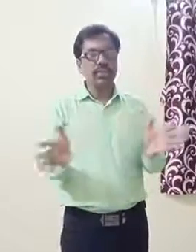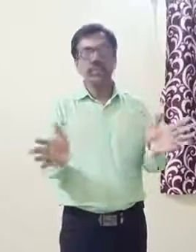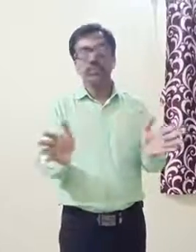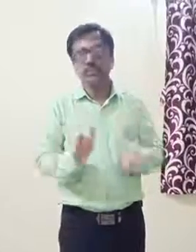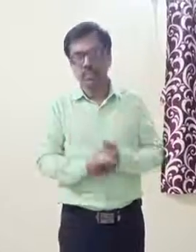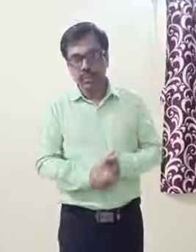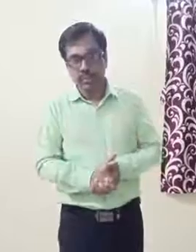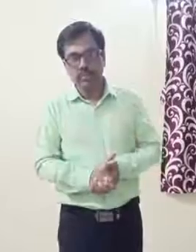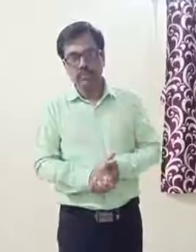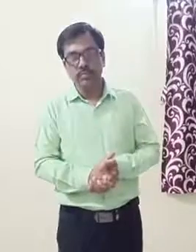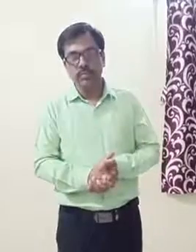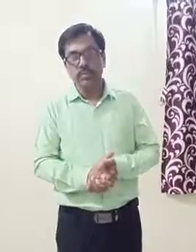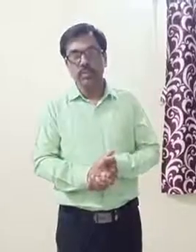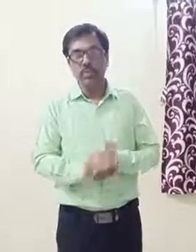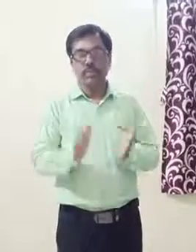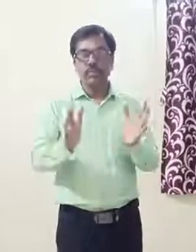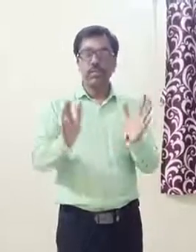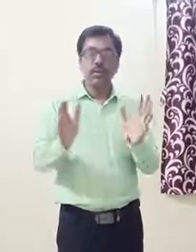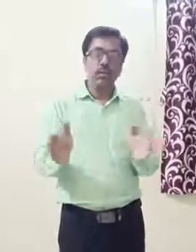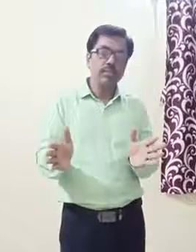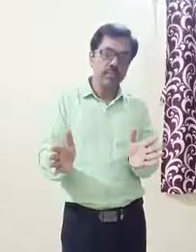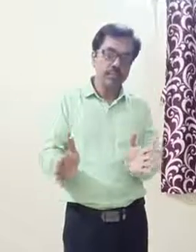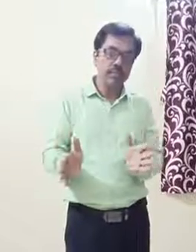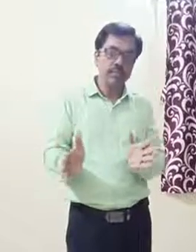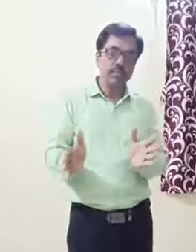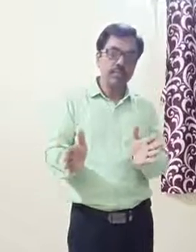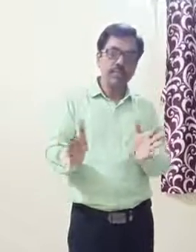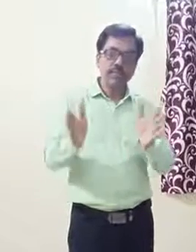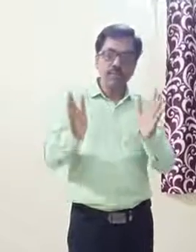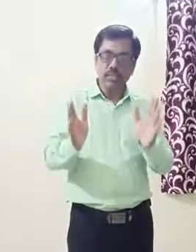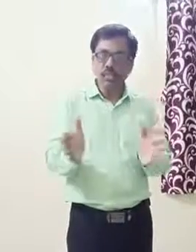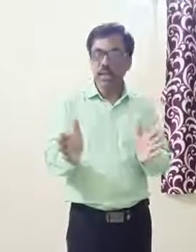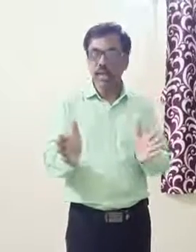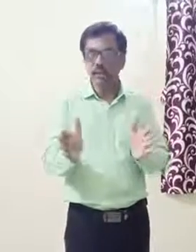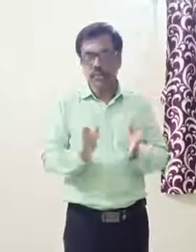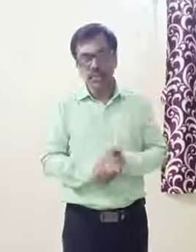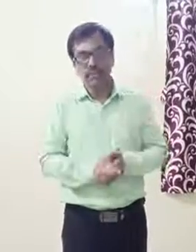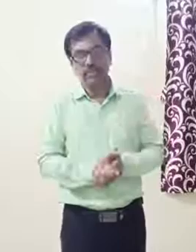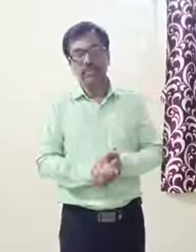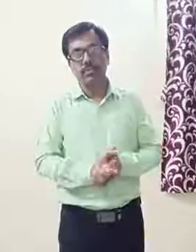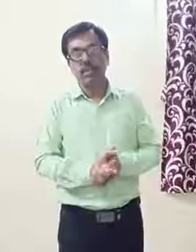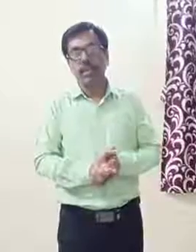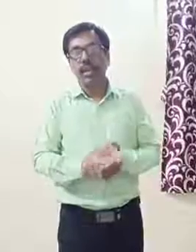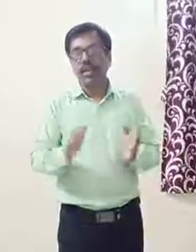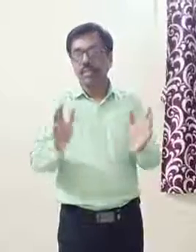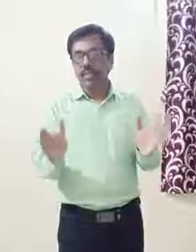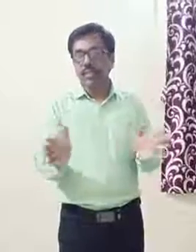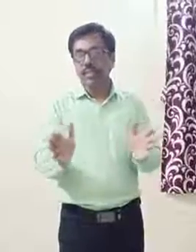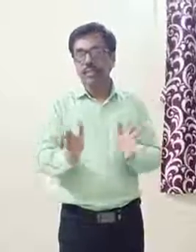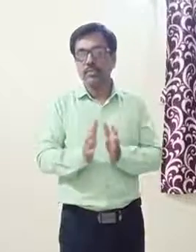of discrimination. Means all the people were considered as the citizen, and they tried to